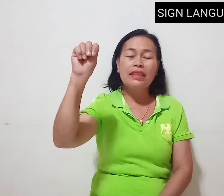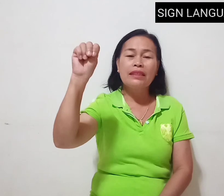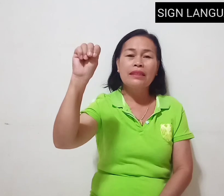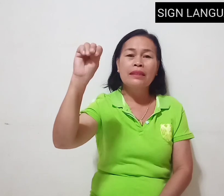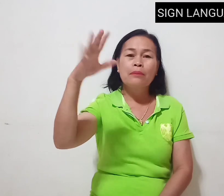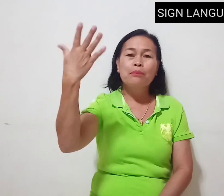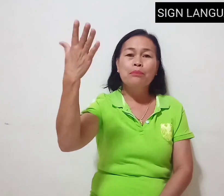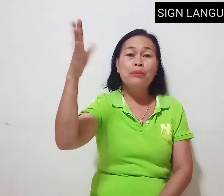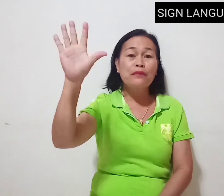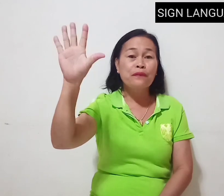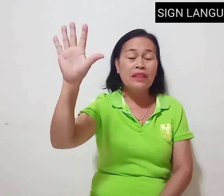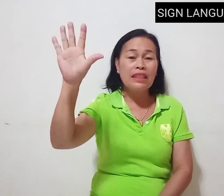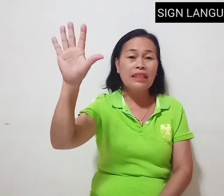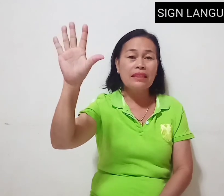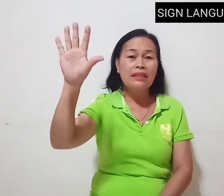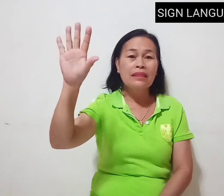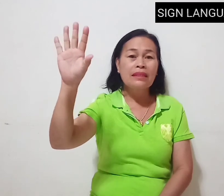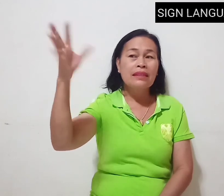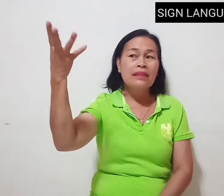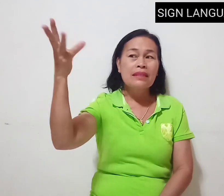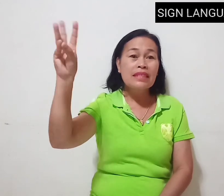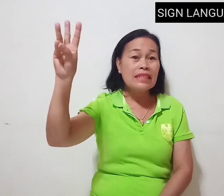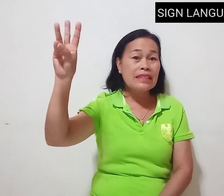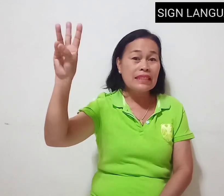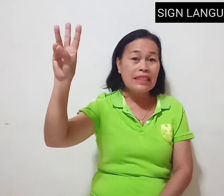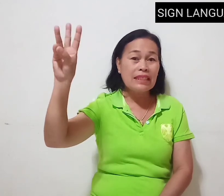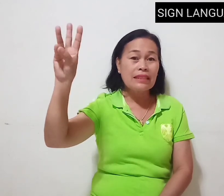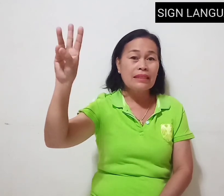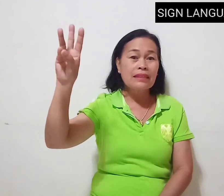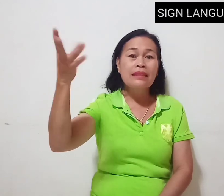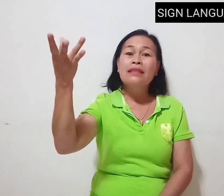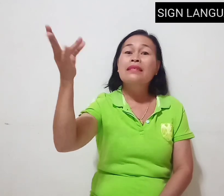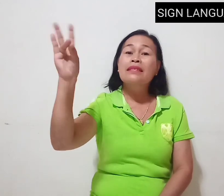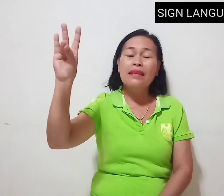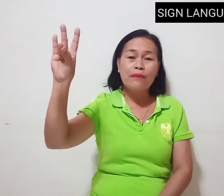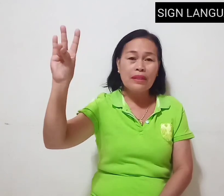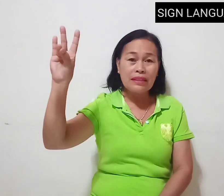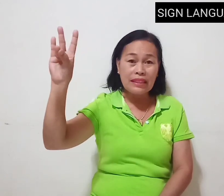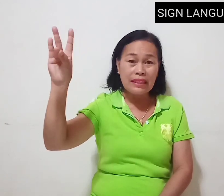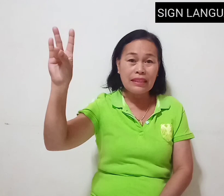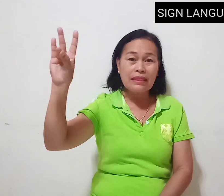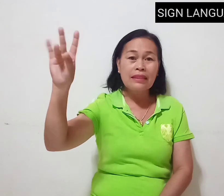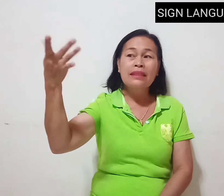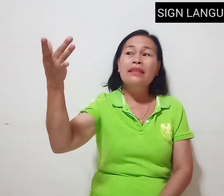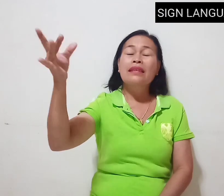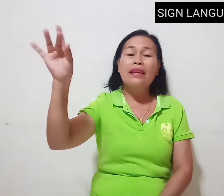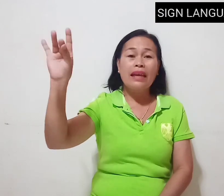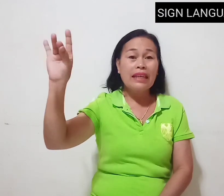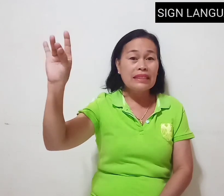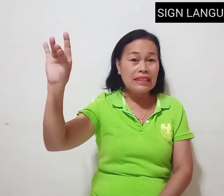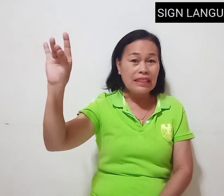14, 15, 16, 17,